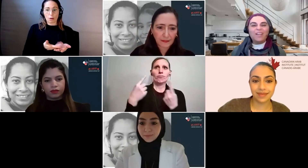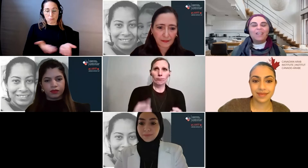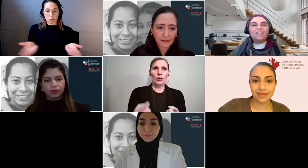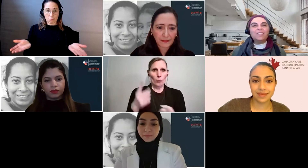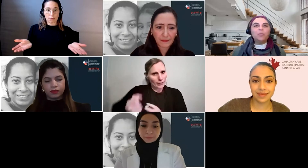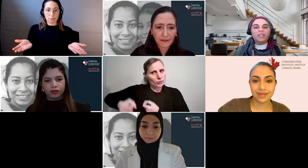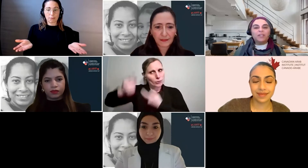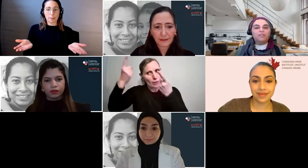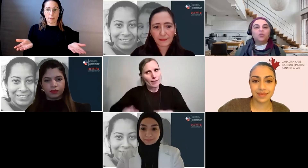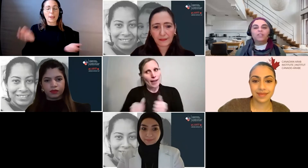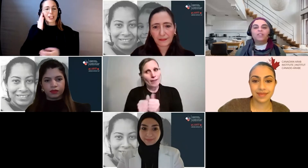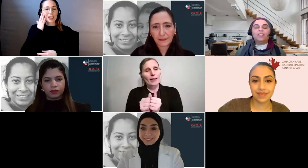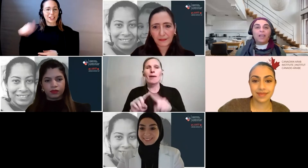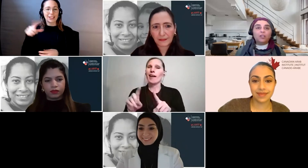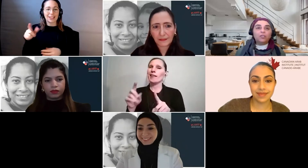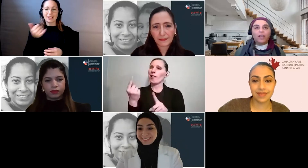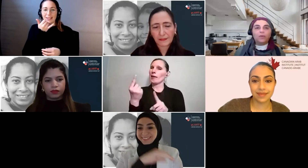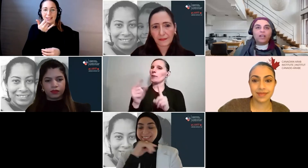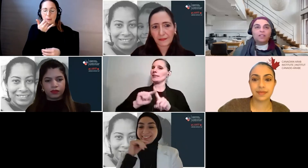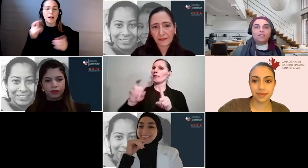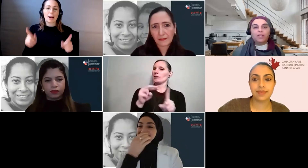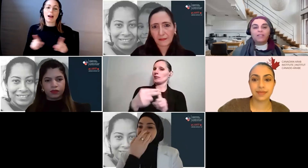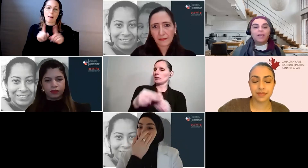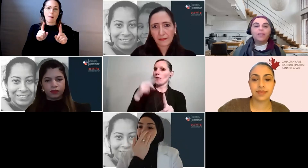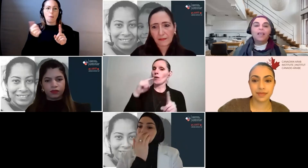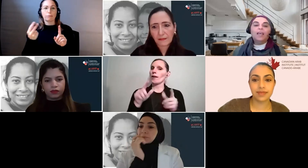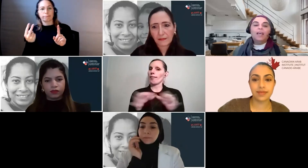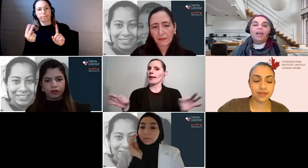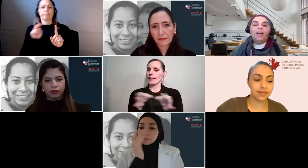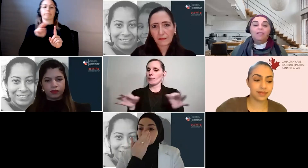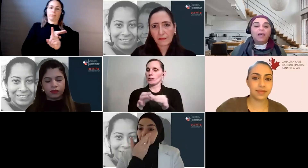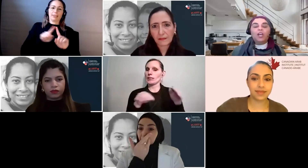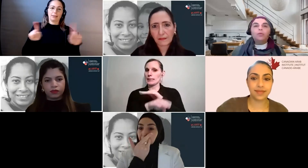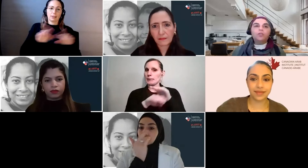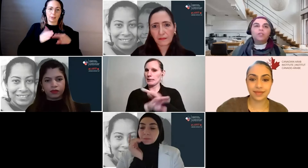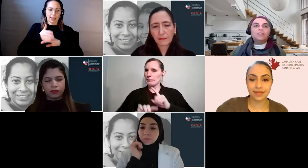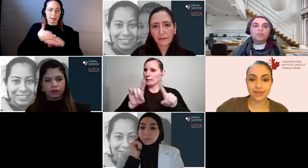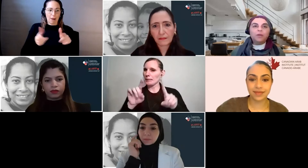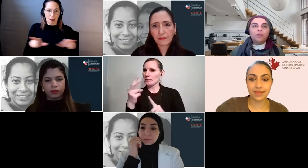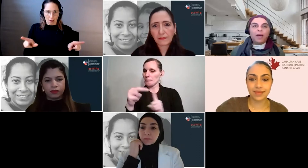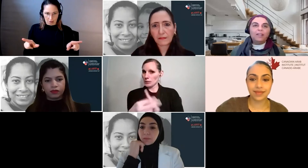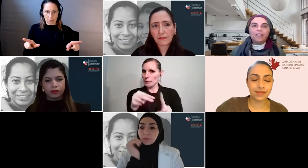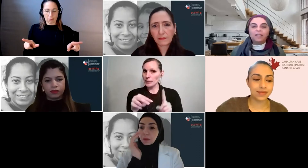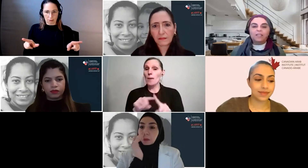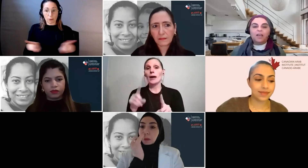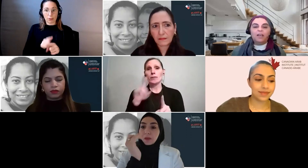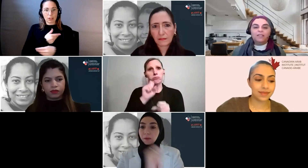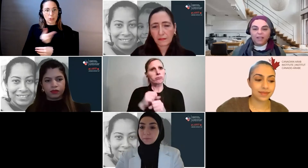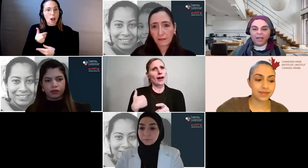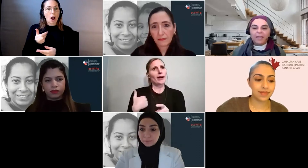on, it does come with a different twist and an angle to language accessibility. Having had the opportunity to speak with the